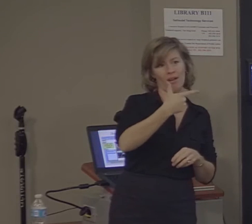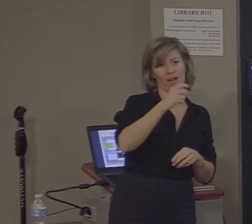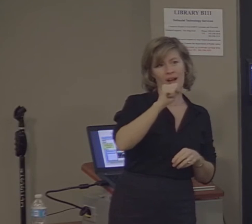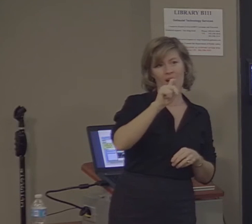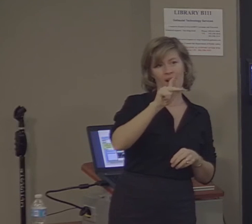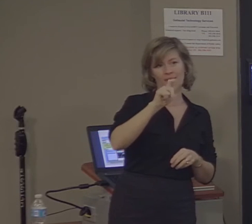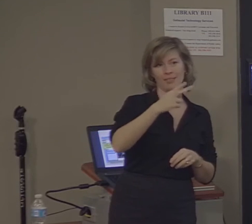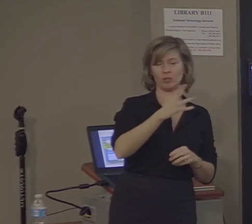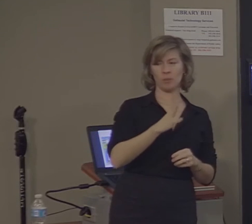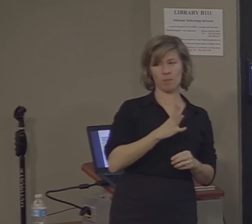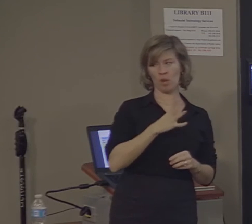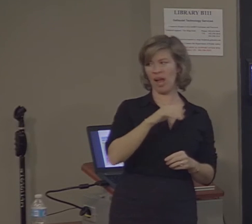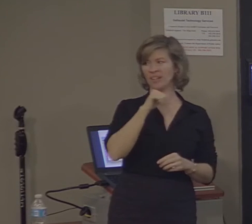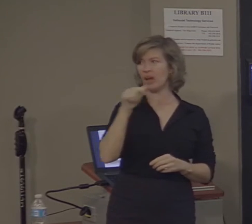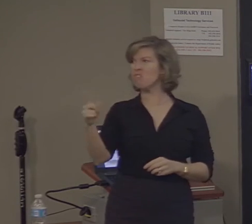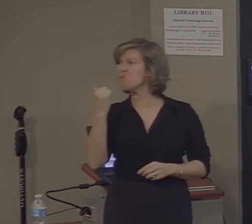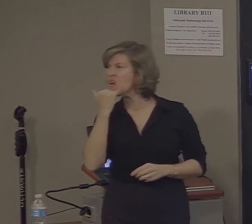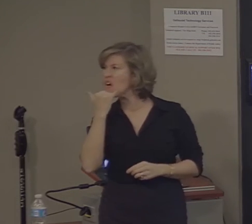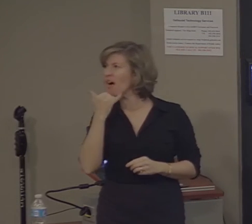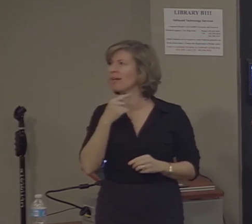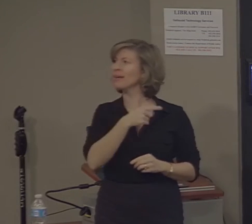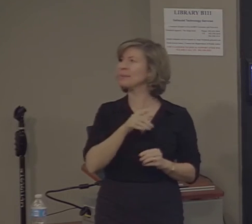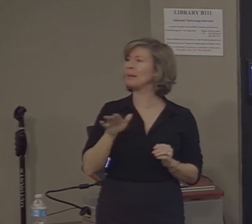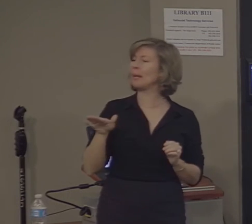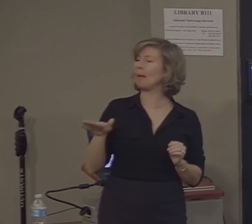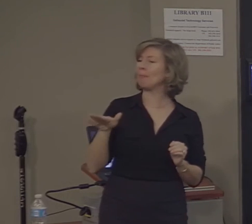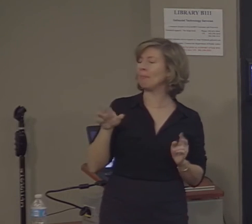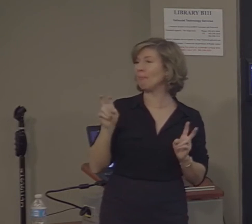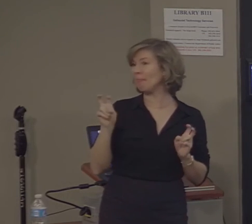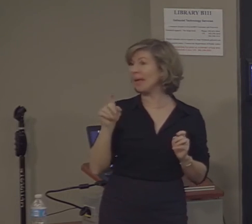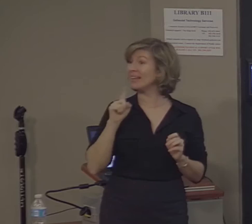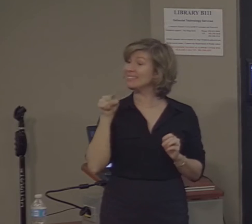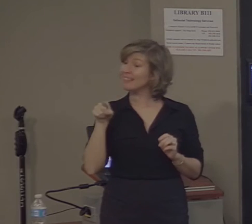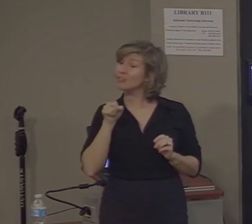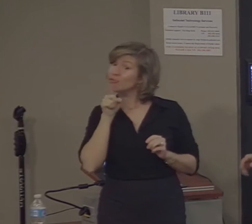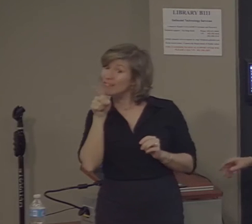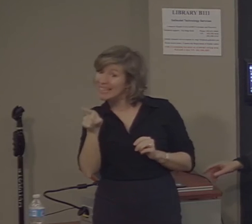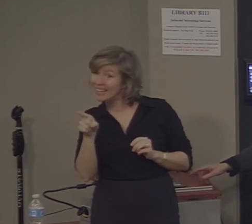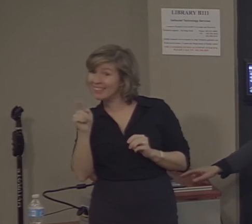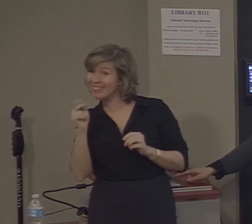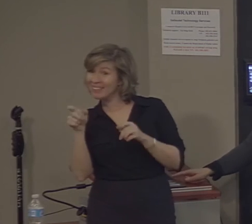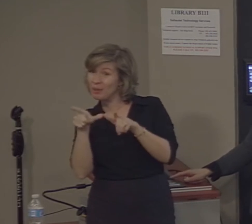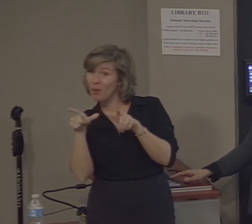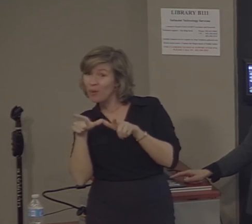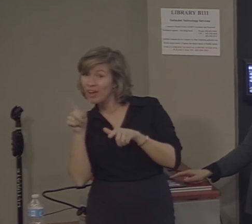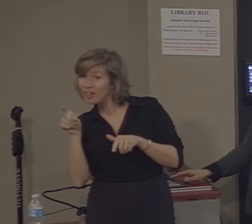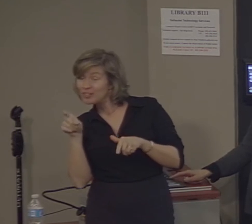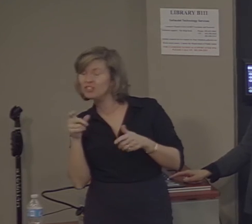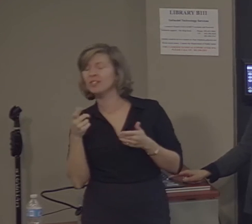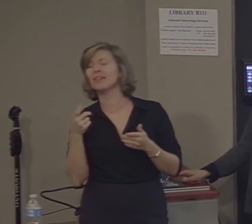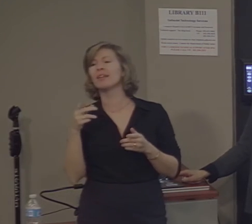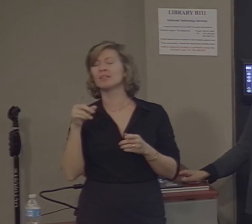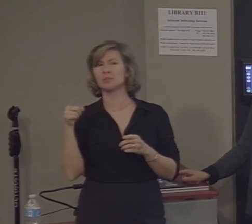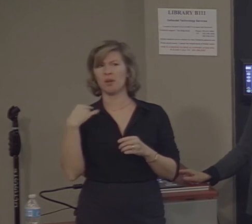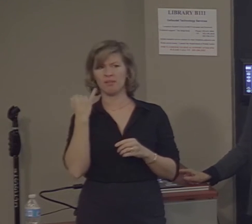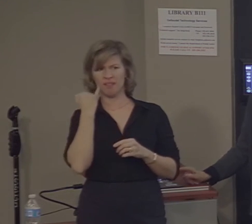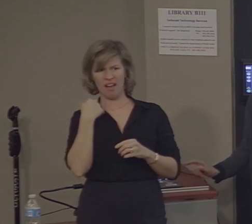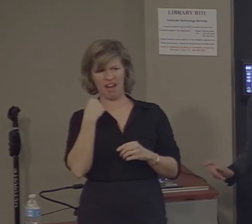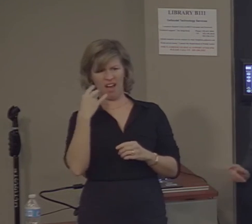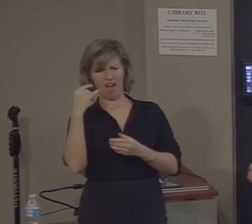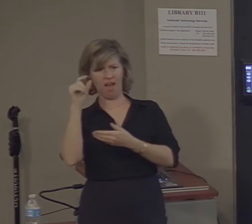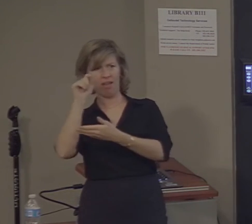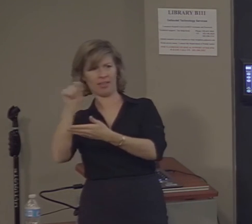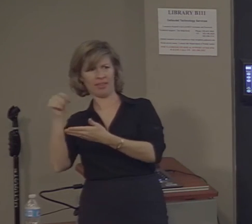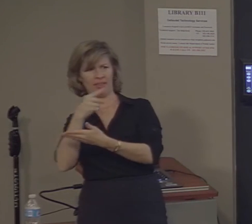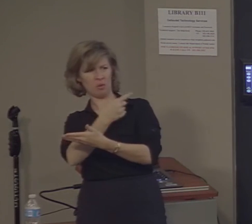It says, is this really the location of the hanging wall? So you know from that it's not, right? And